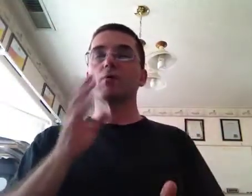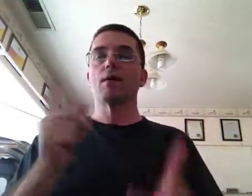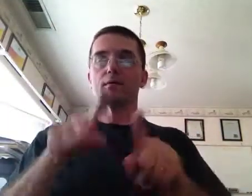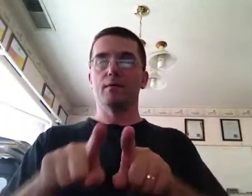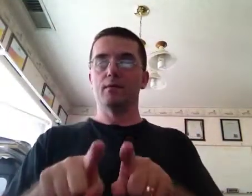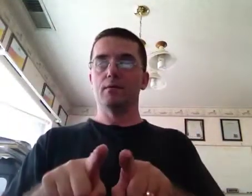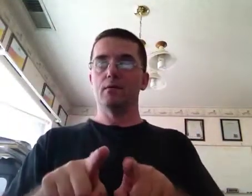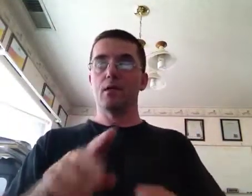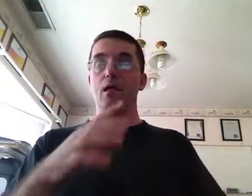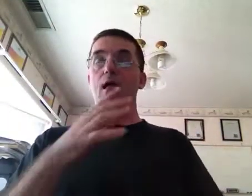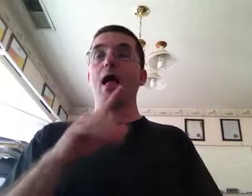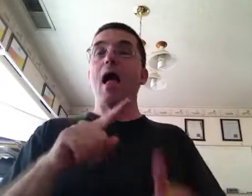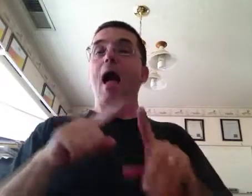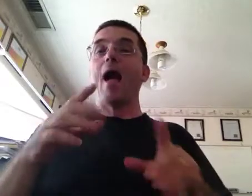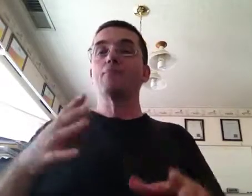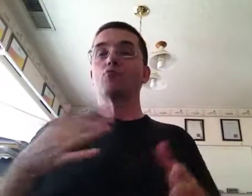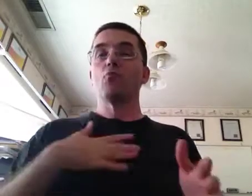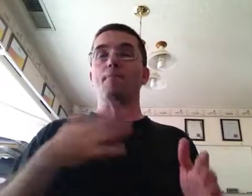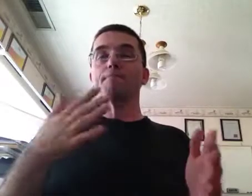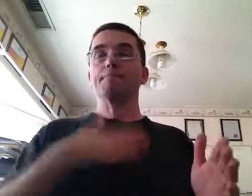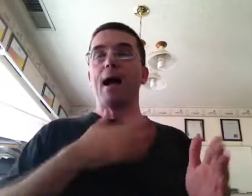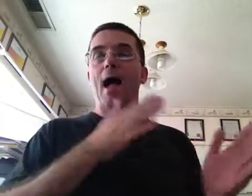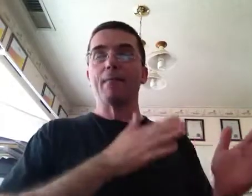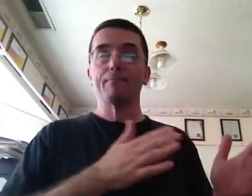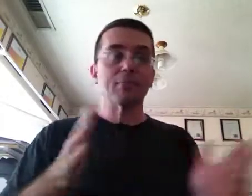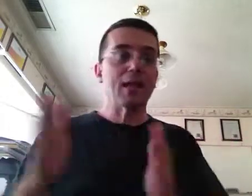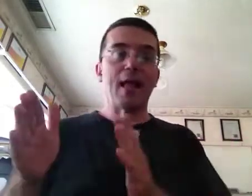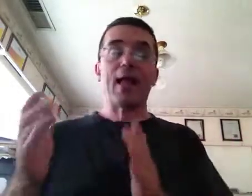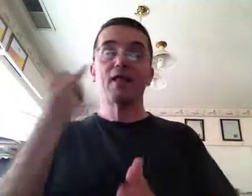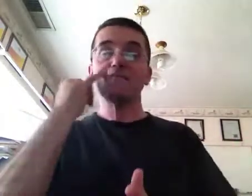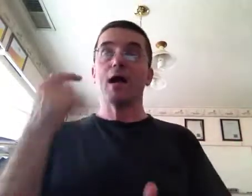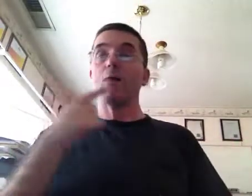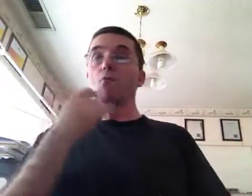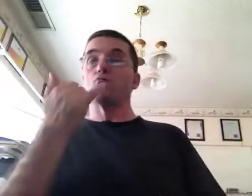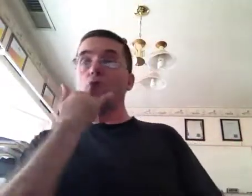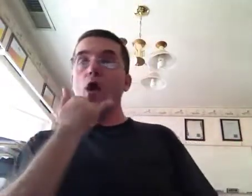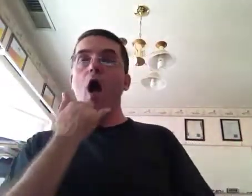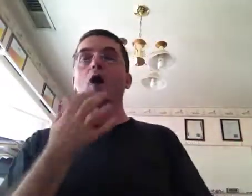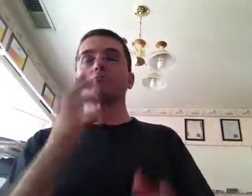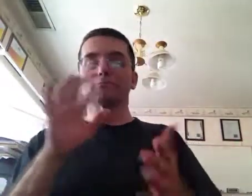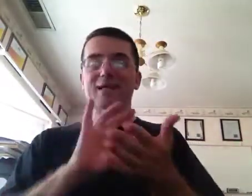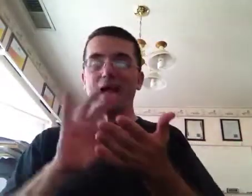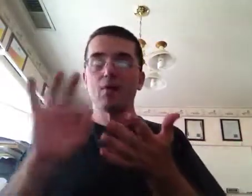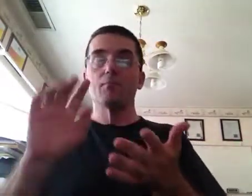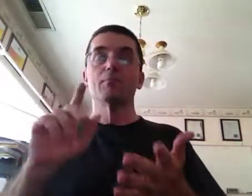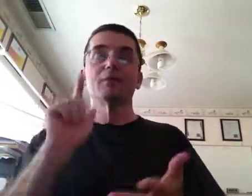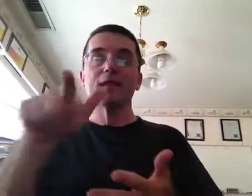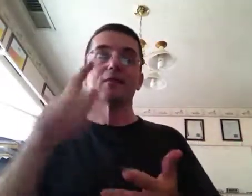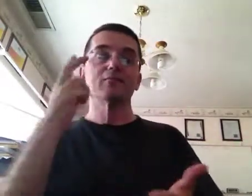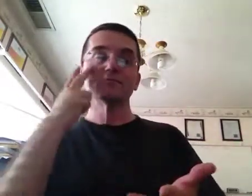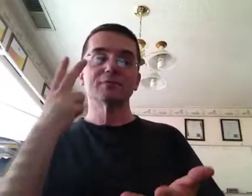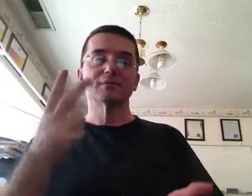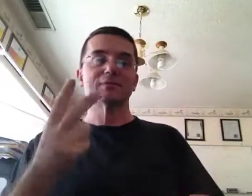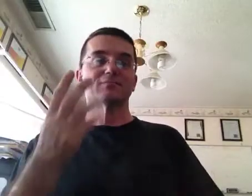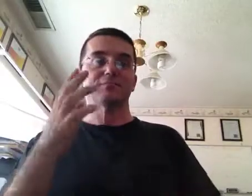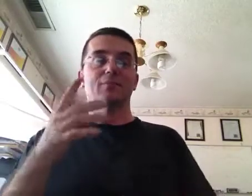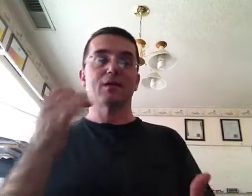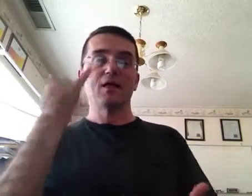doing my plan. I like my plan. And if I'm wrong, we'll count it up later and see. But I really, you know, if I need your opinion, I'll